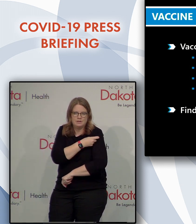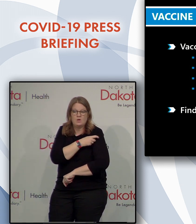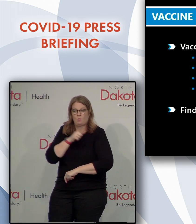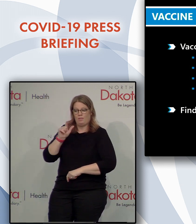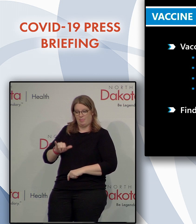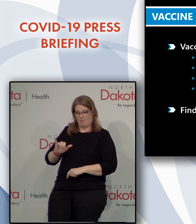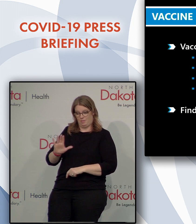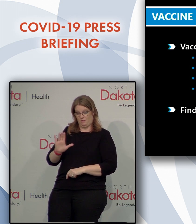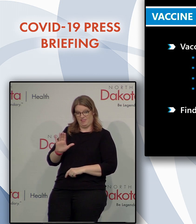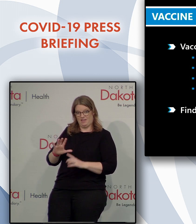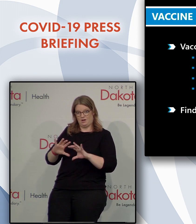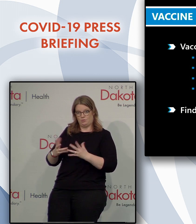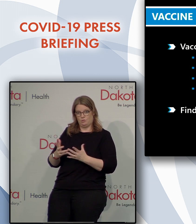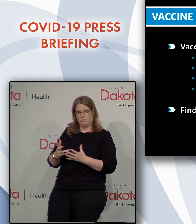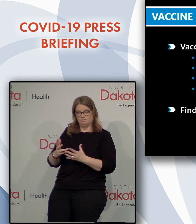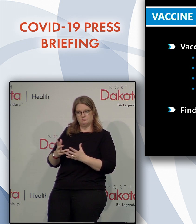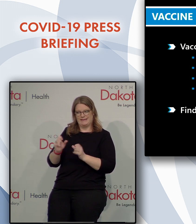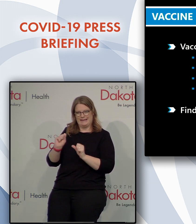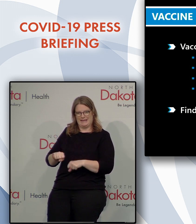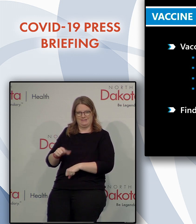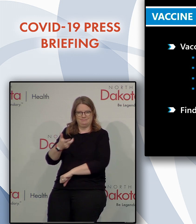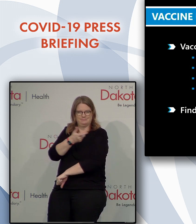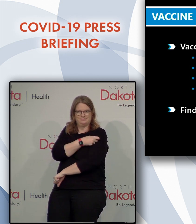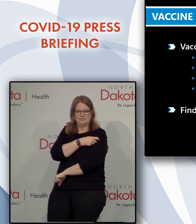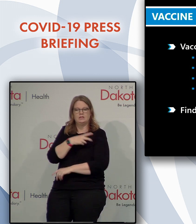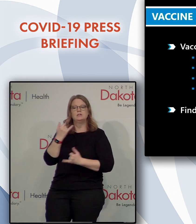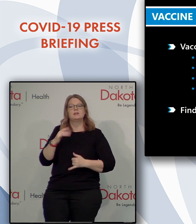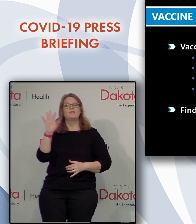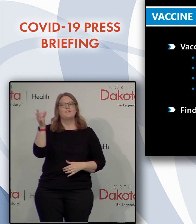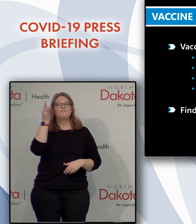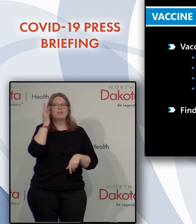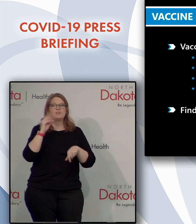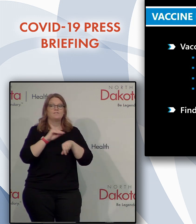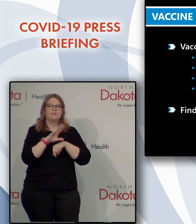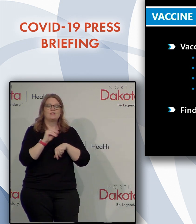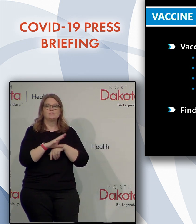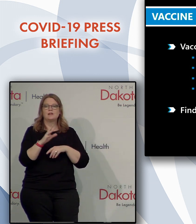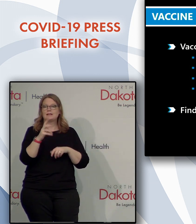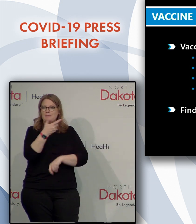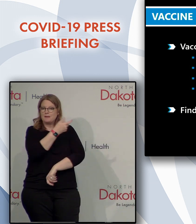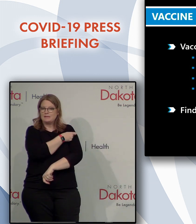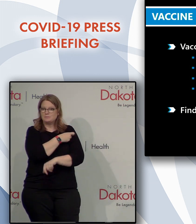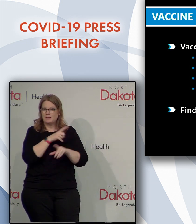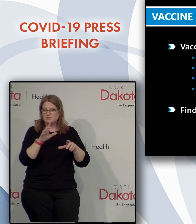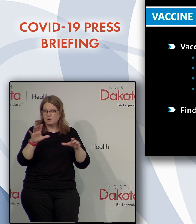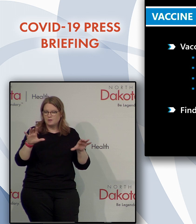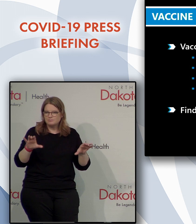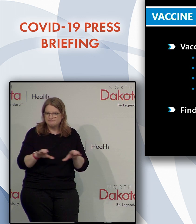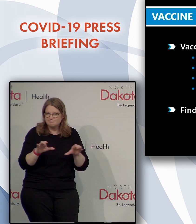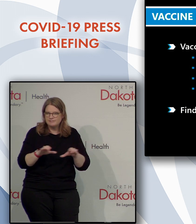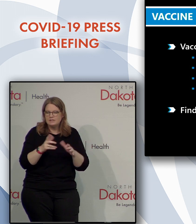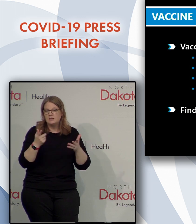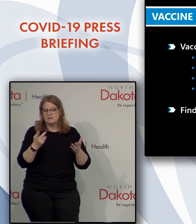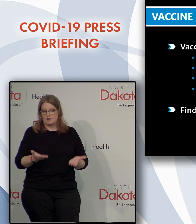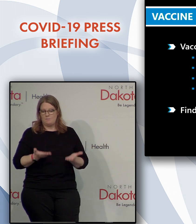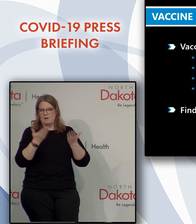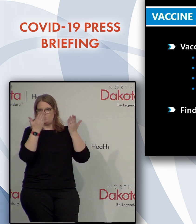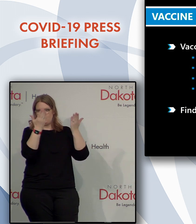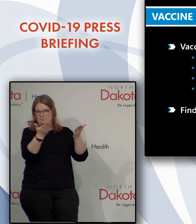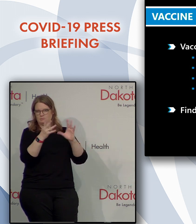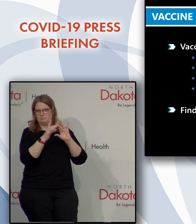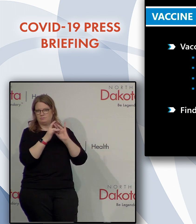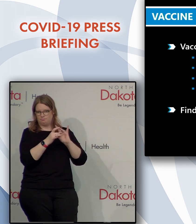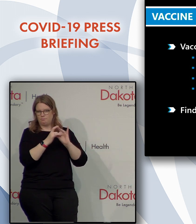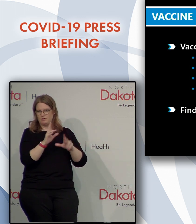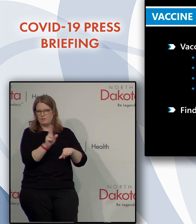up. And then over the weekend, the Federal Advisory Committee on Immunization Practices met and made recommendations around the